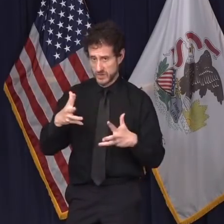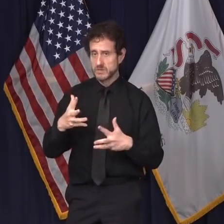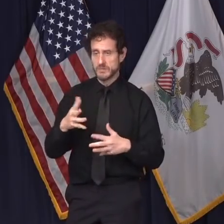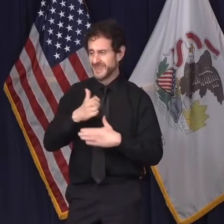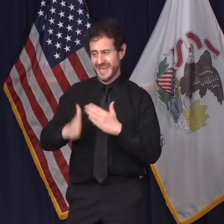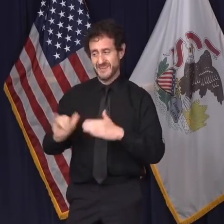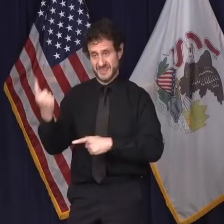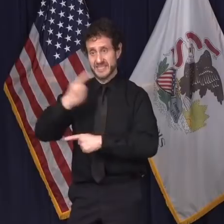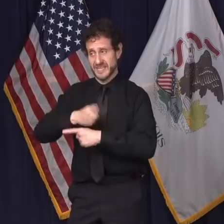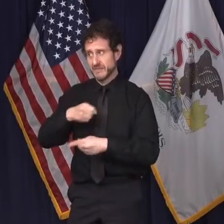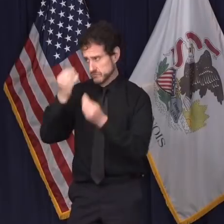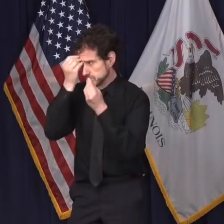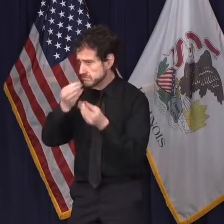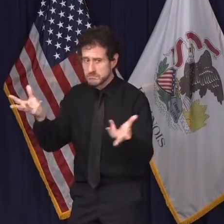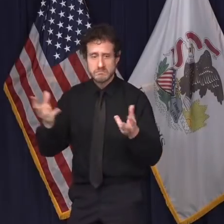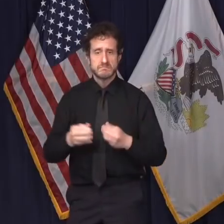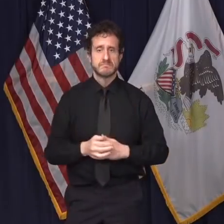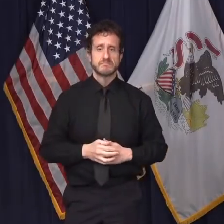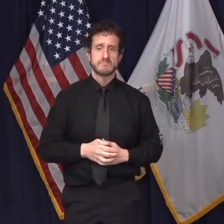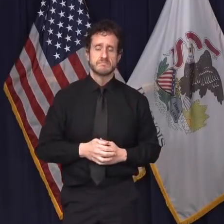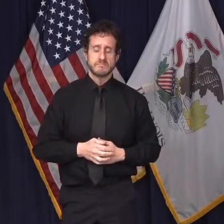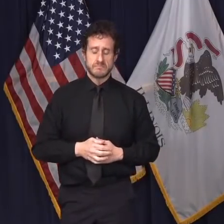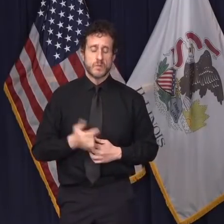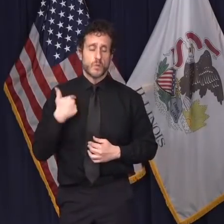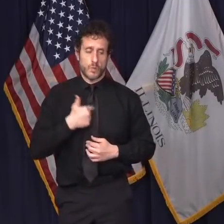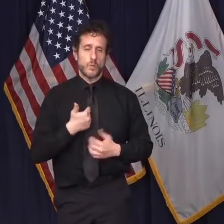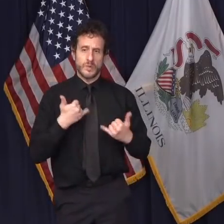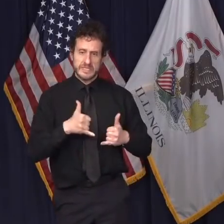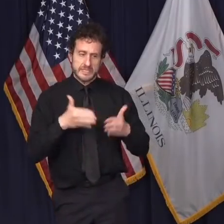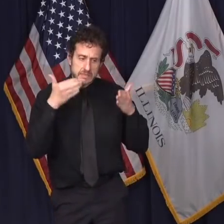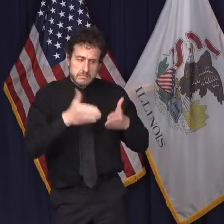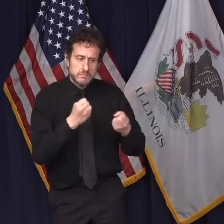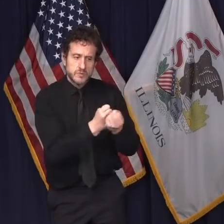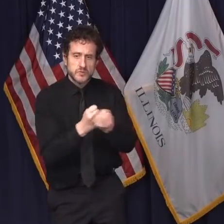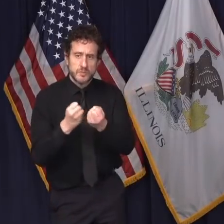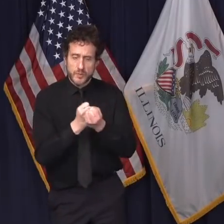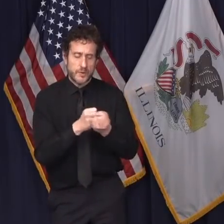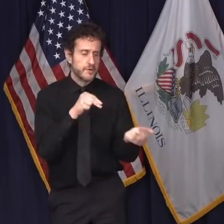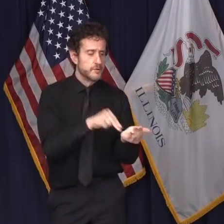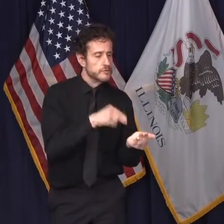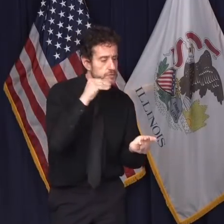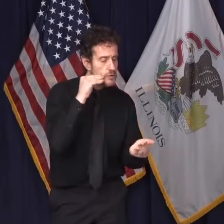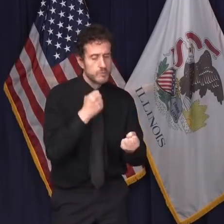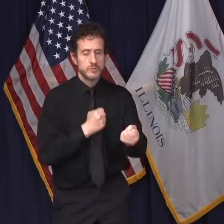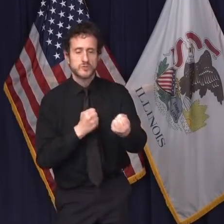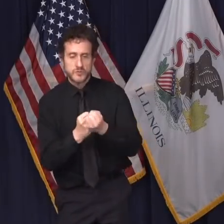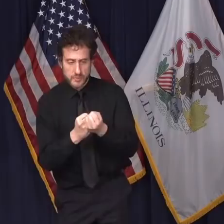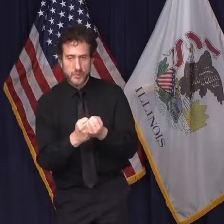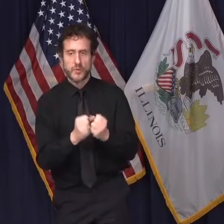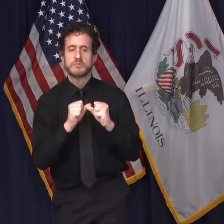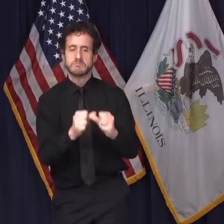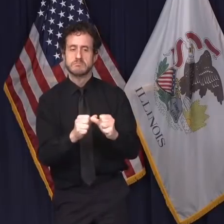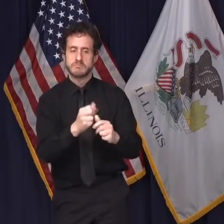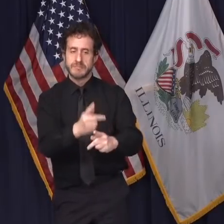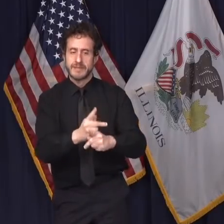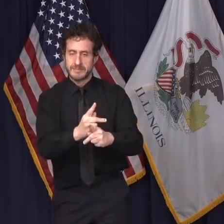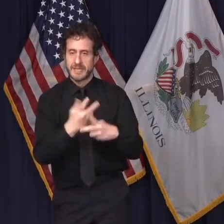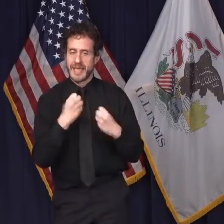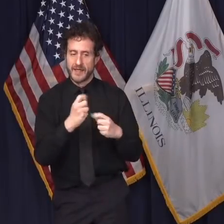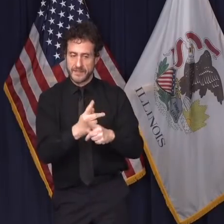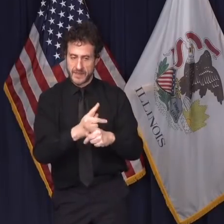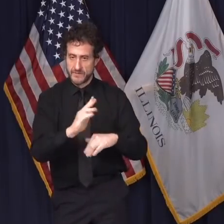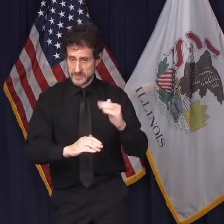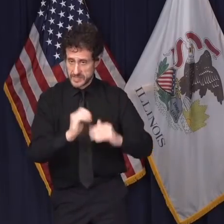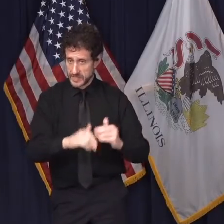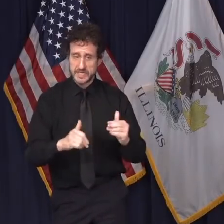dedication to this population has never wavered. We continue to support long-term care facilities. We continue to promote the health and safety